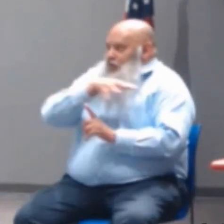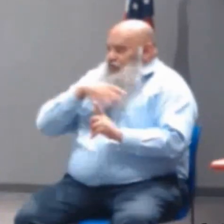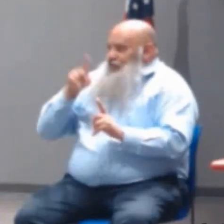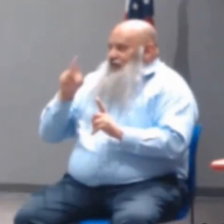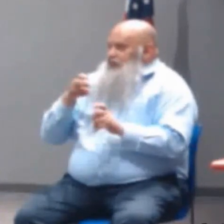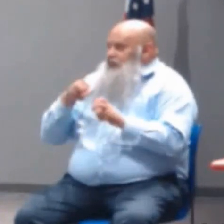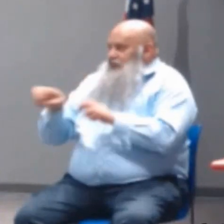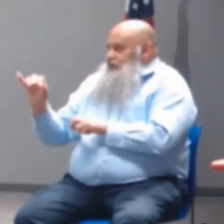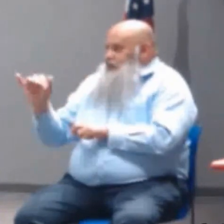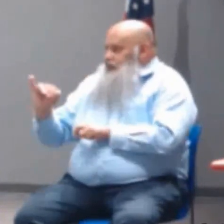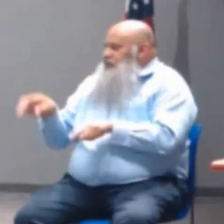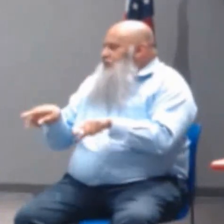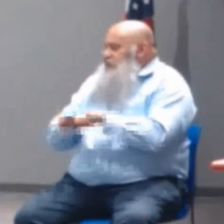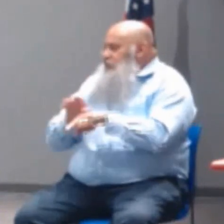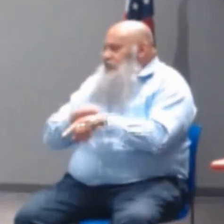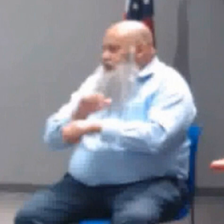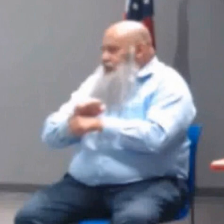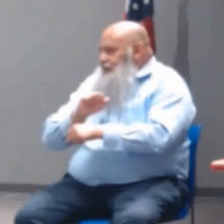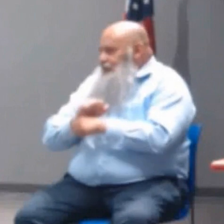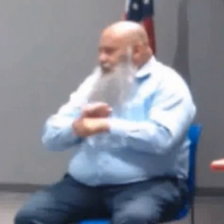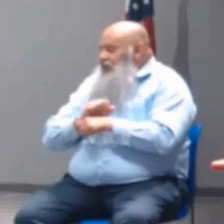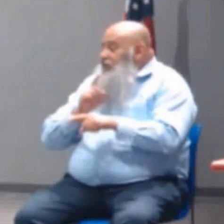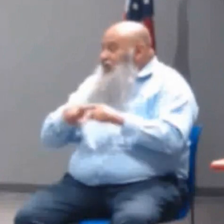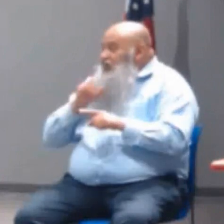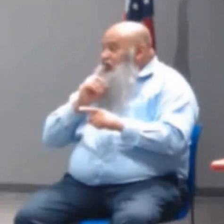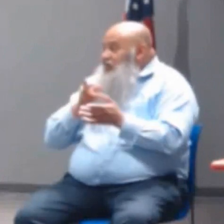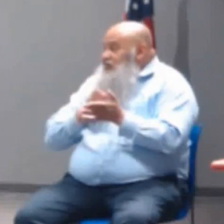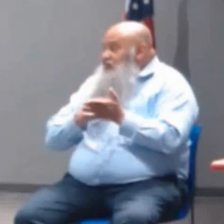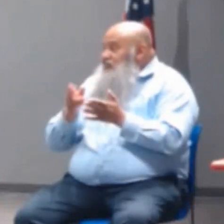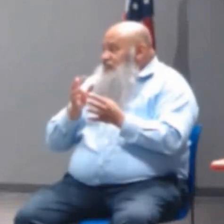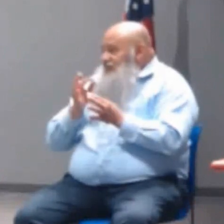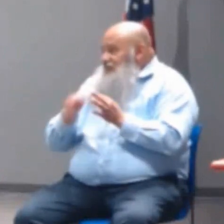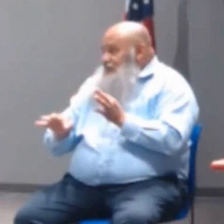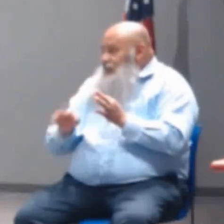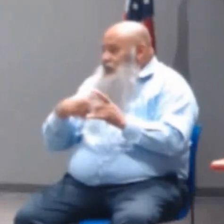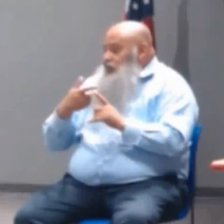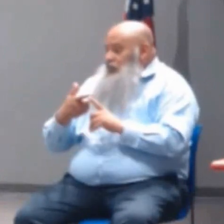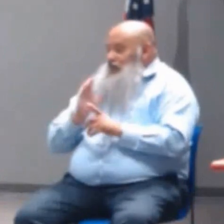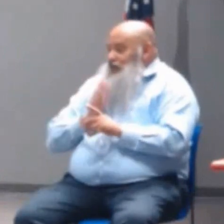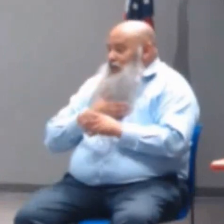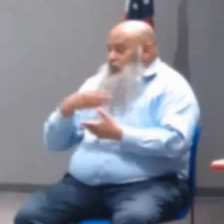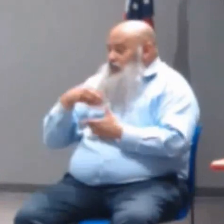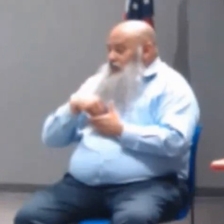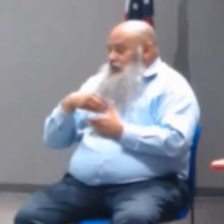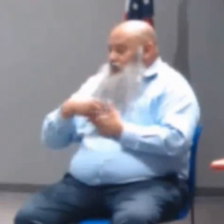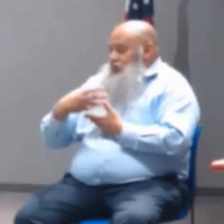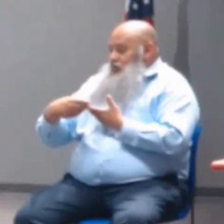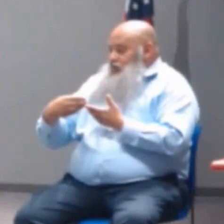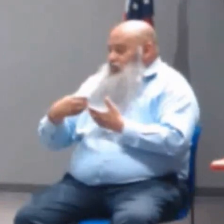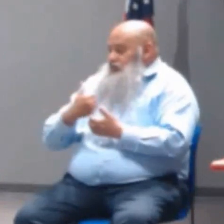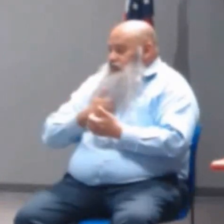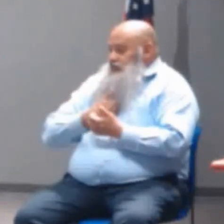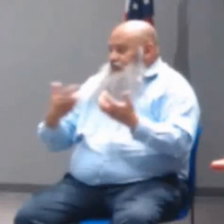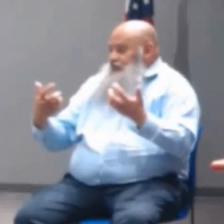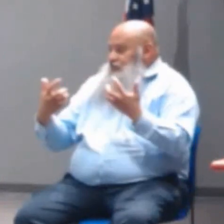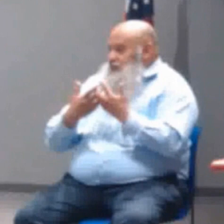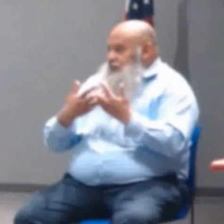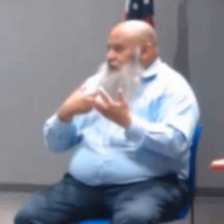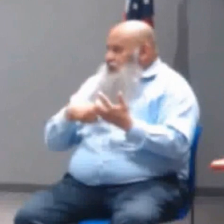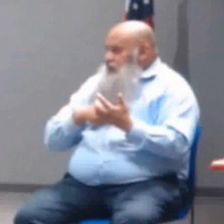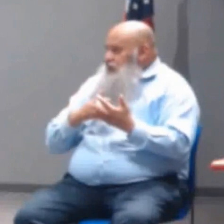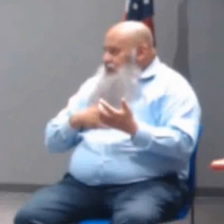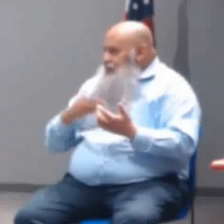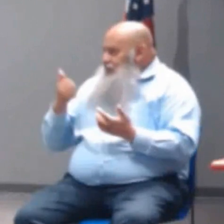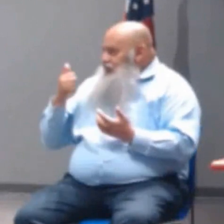job. But, it's really very simple. Because when our inner and our outer selves are aligned, we're